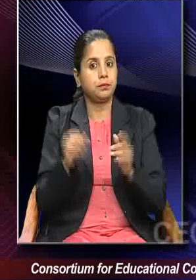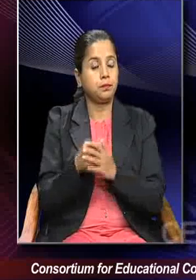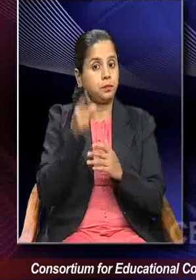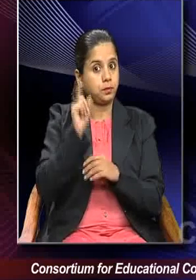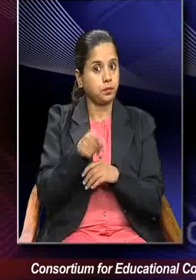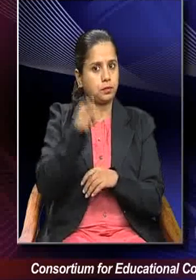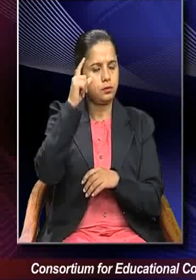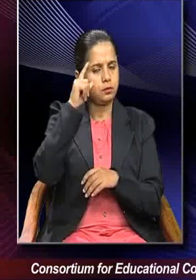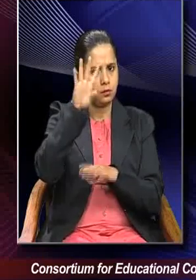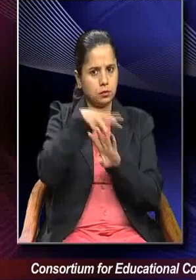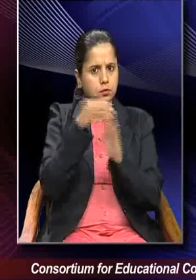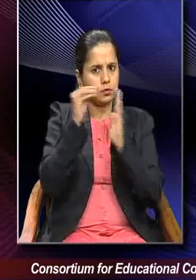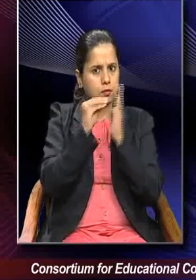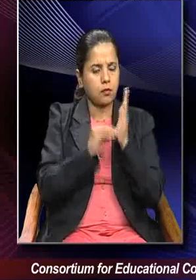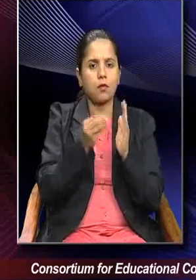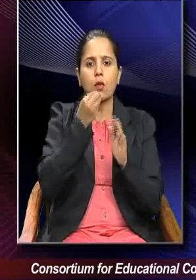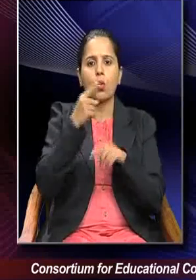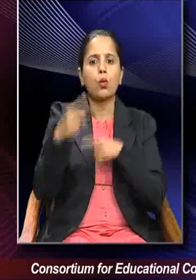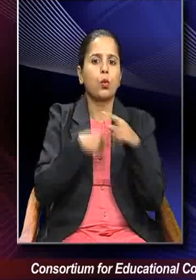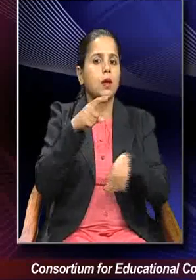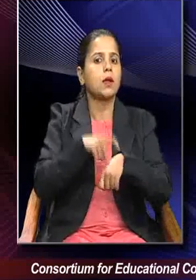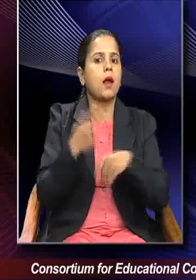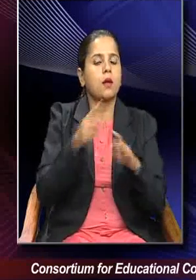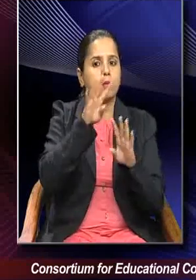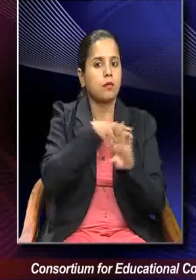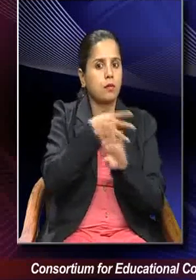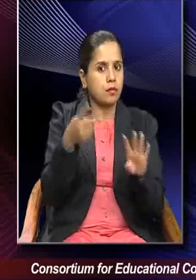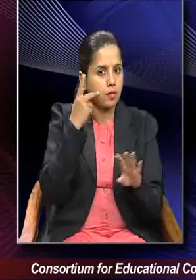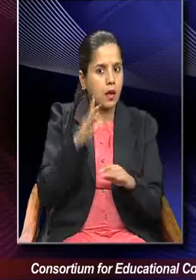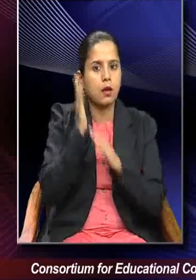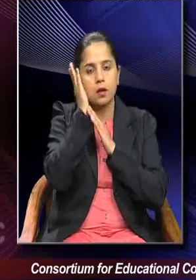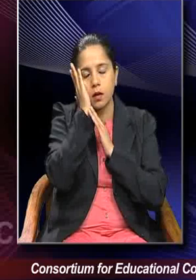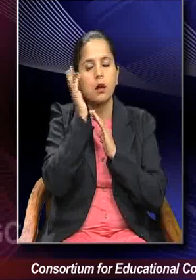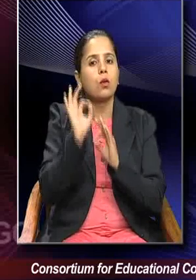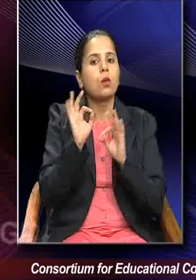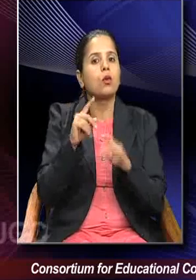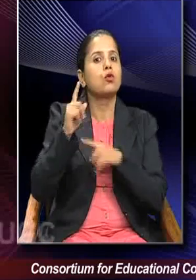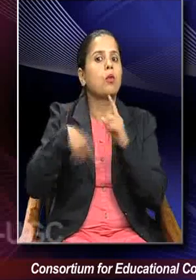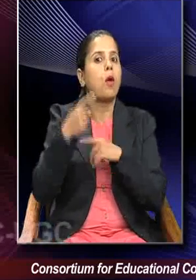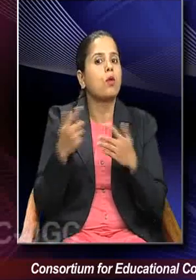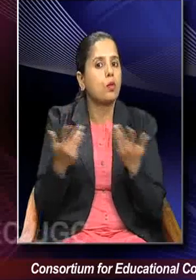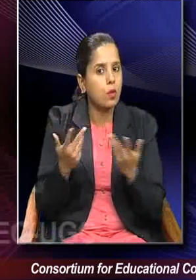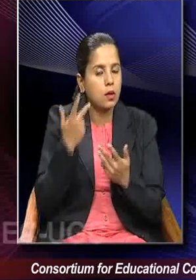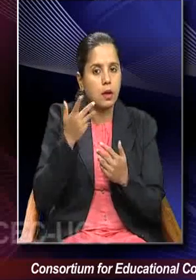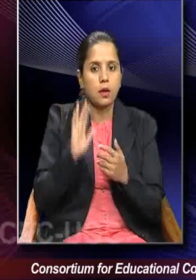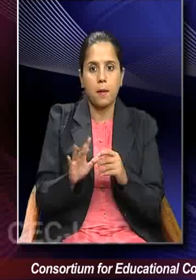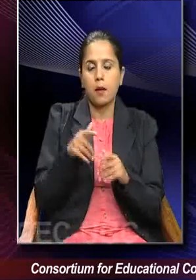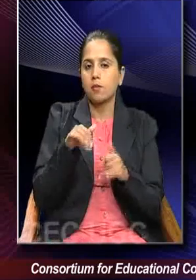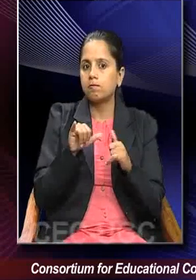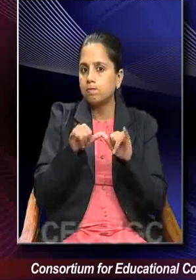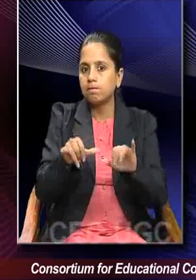Establish regular meal times, regular sleep schedules, and a